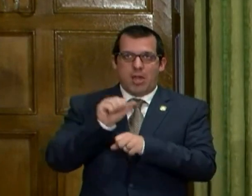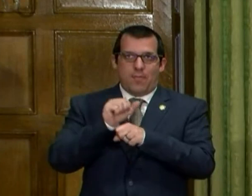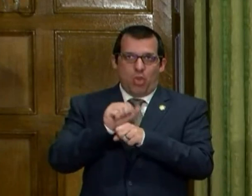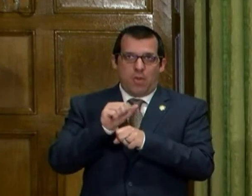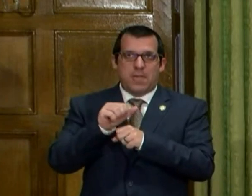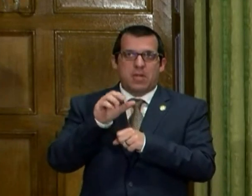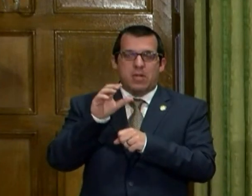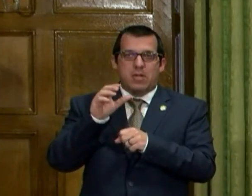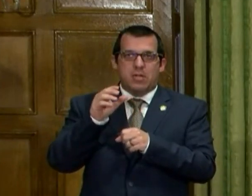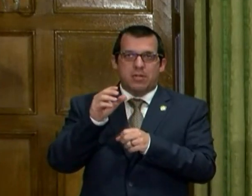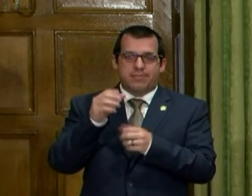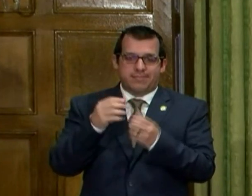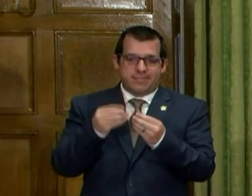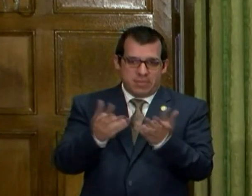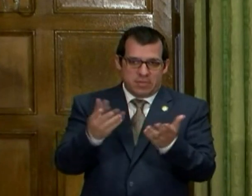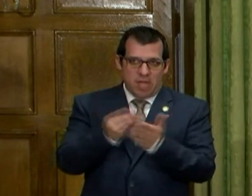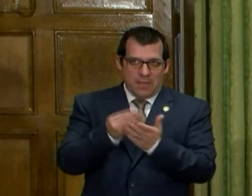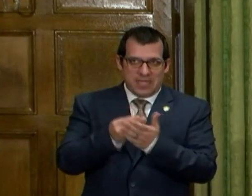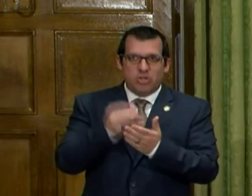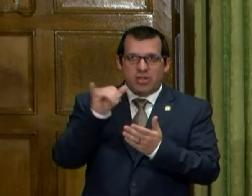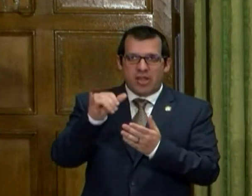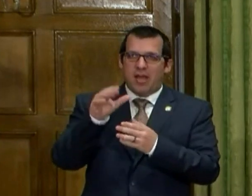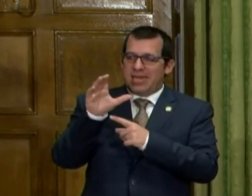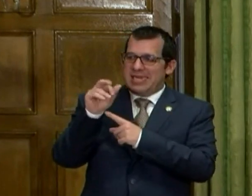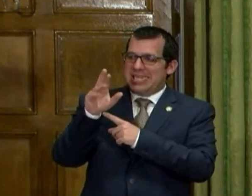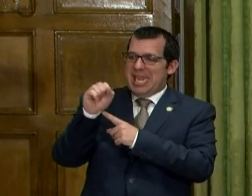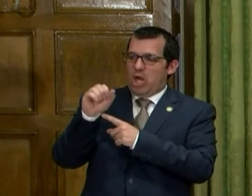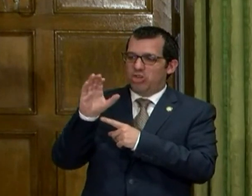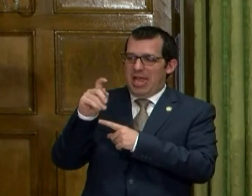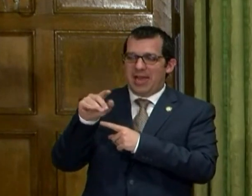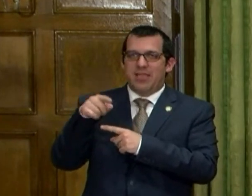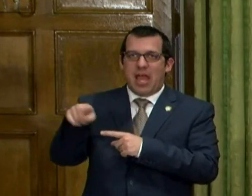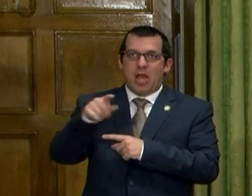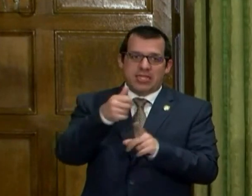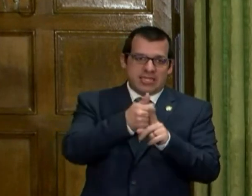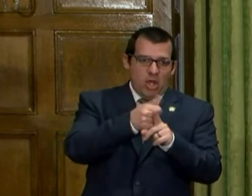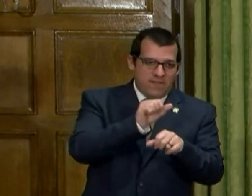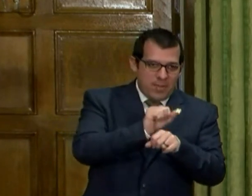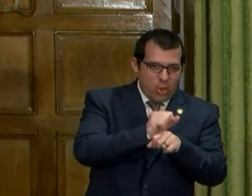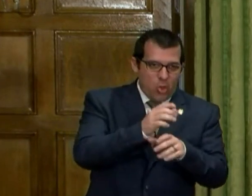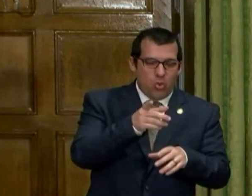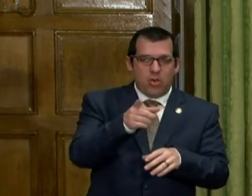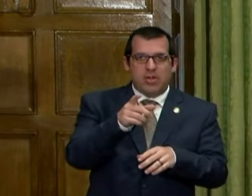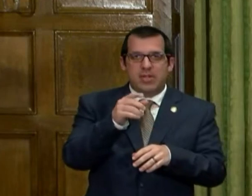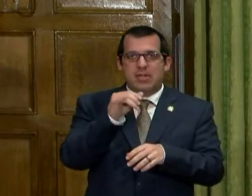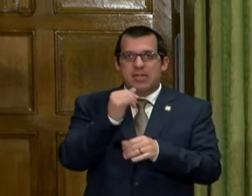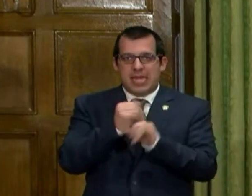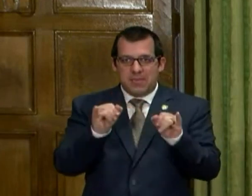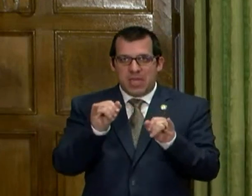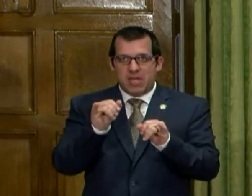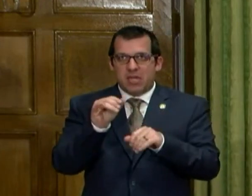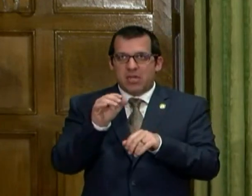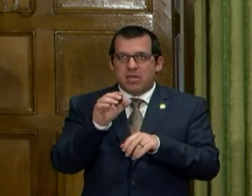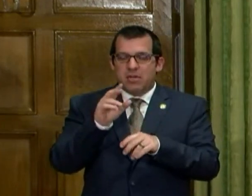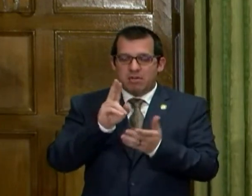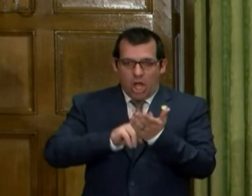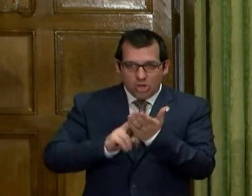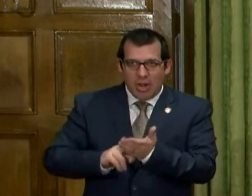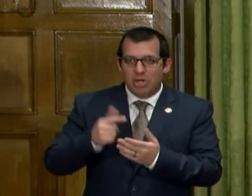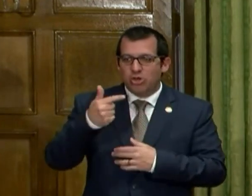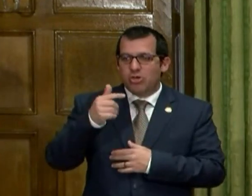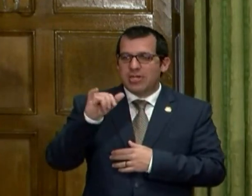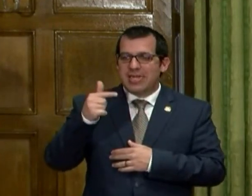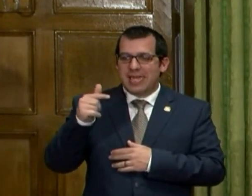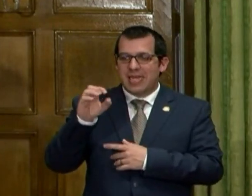Act that was passed. This addresses those self-employed workers, the independent contractors, the gig economy workers. We